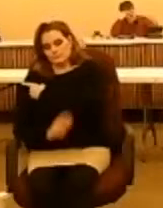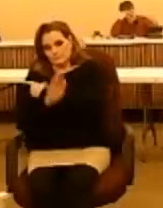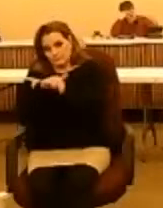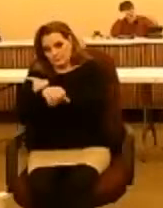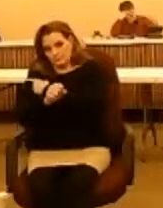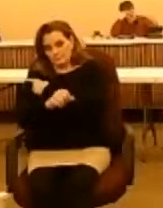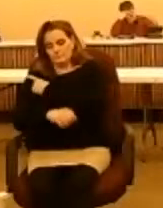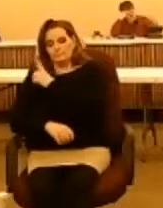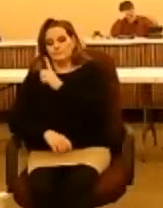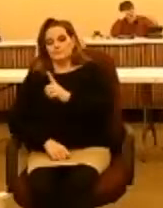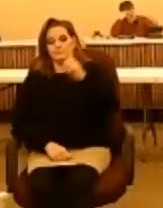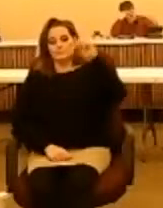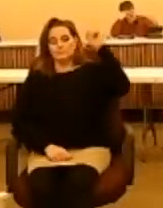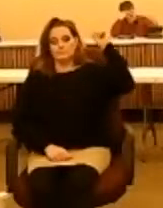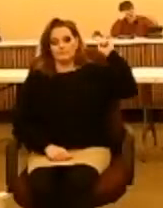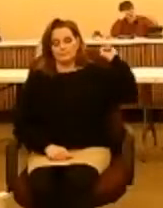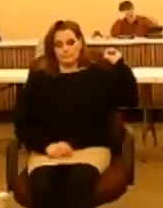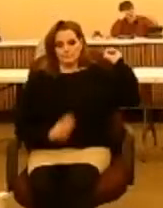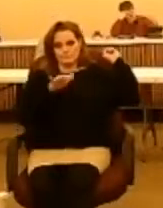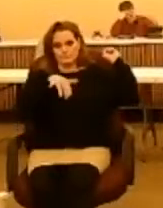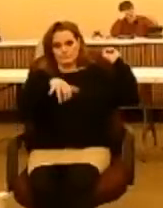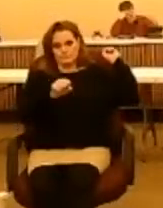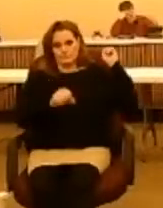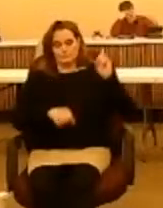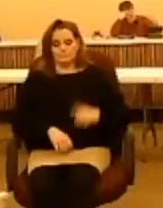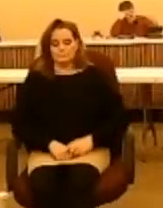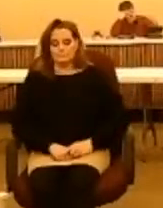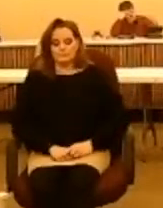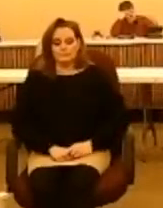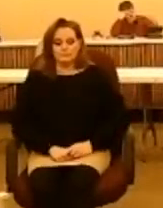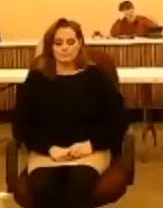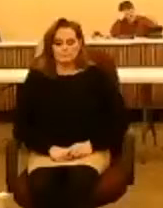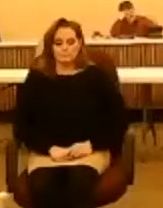Bolsner, Aye. Supervisor Schultz. Aye.